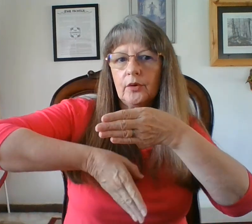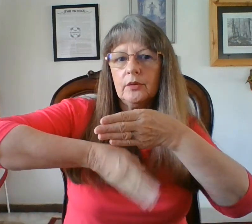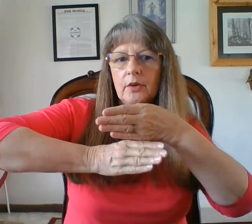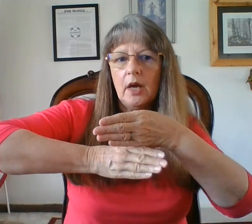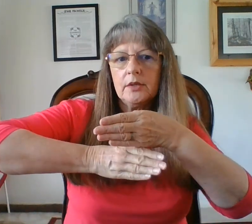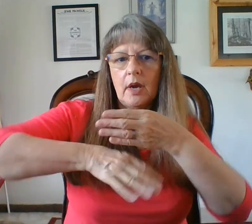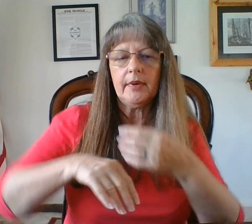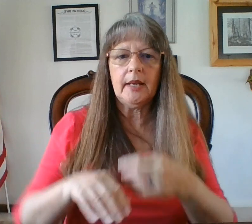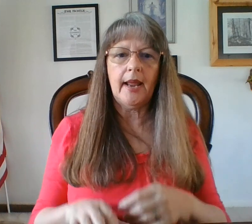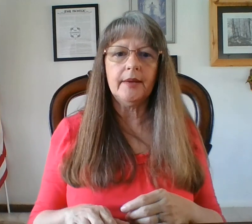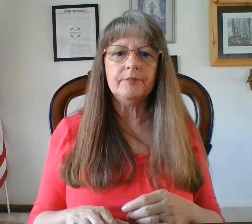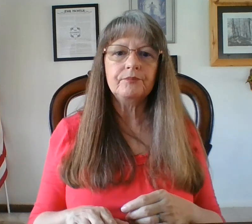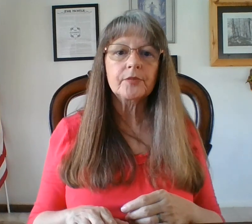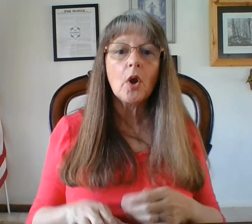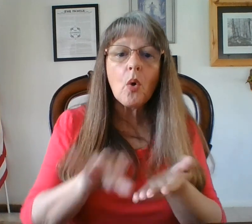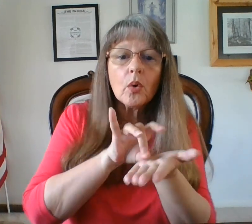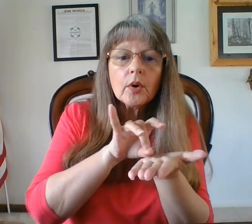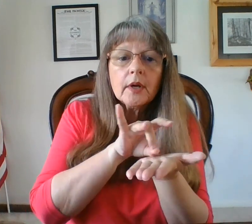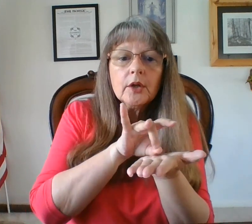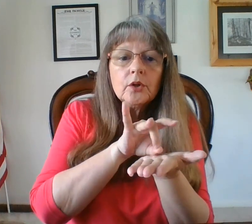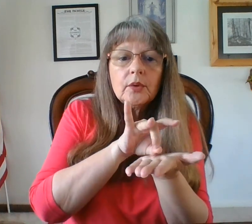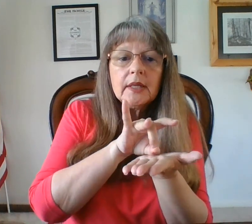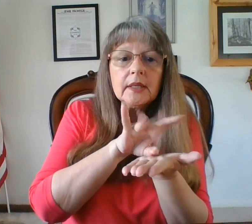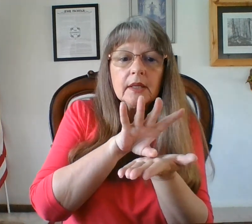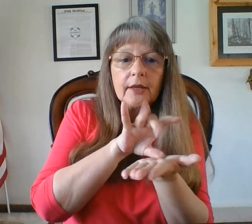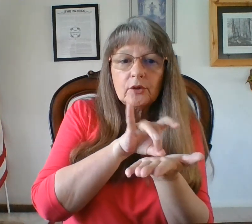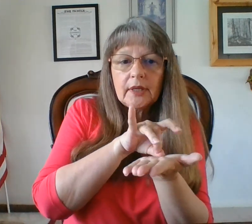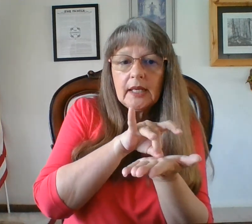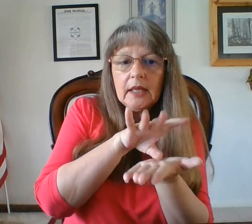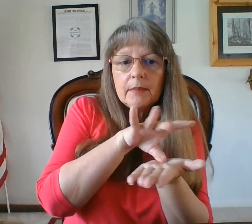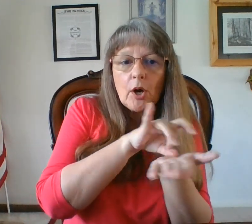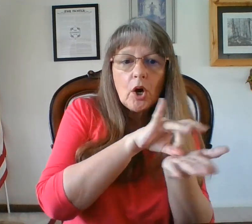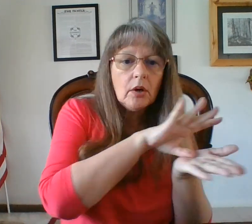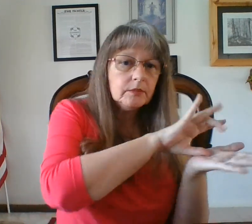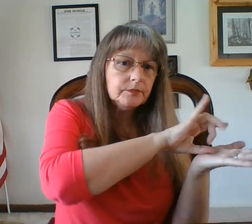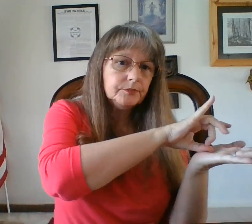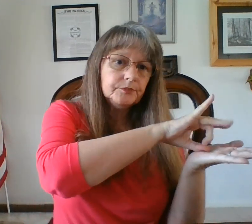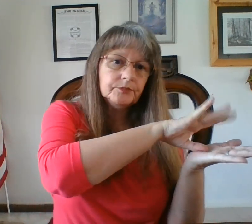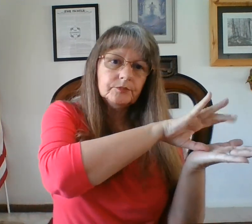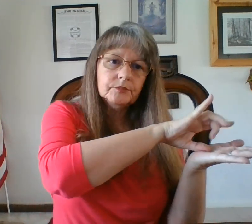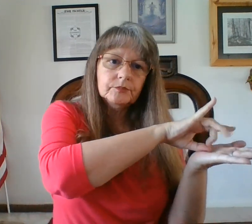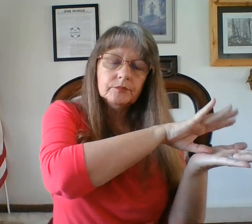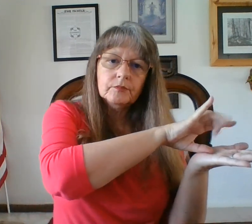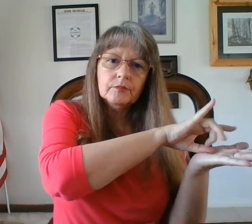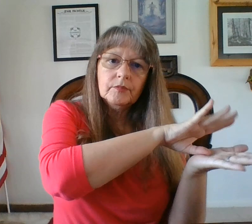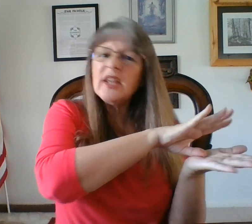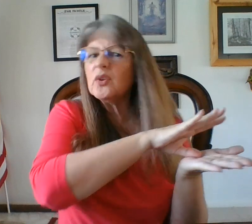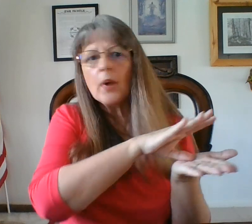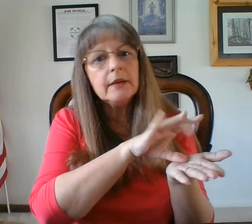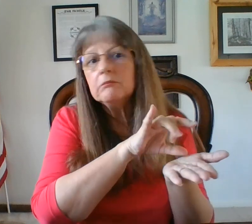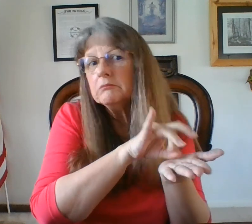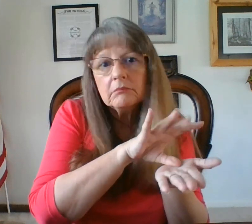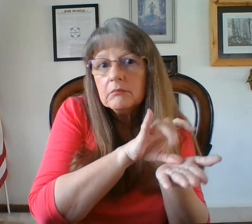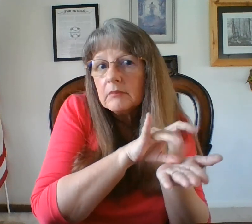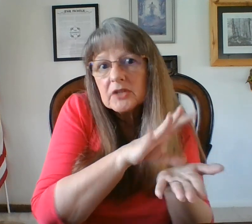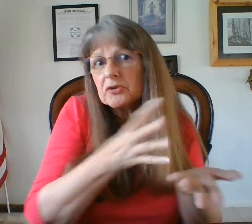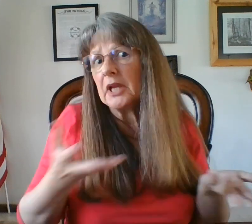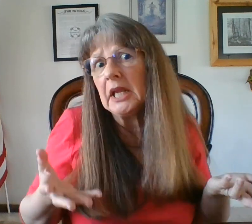other non-dominant hand. Or you can, like you're kicking the ball. Either one, as you're